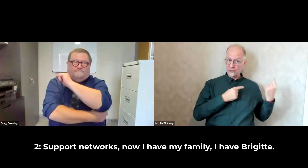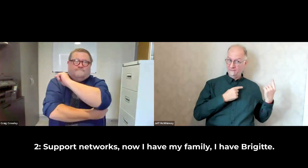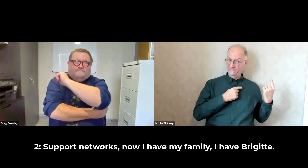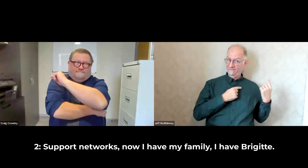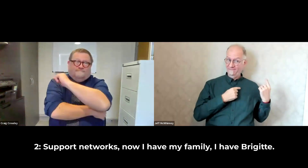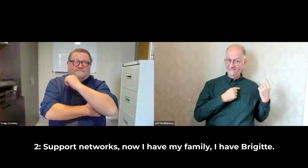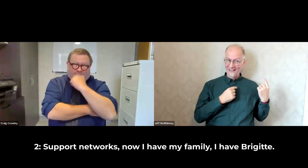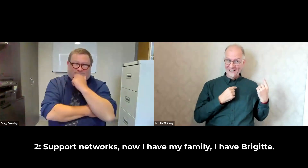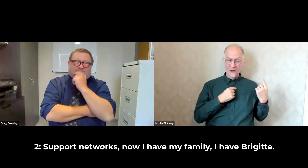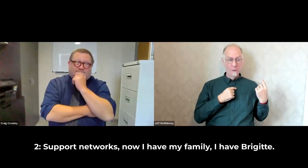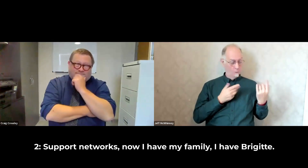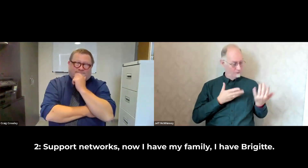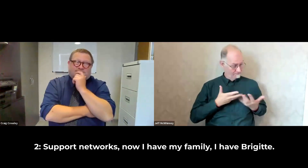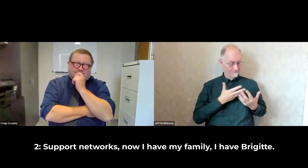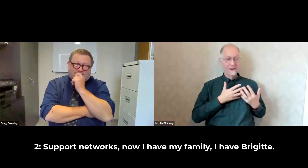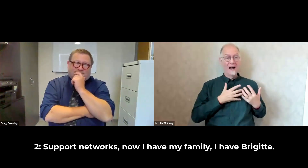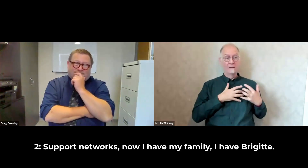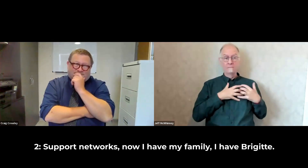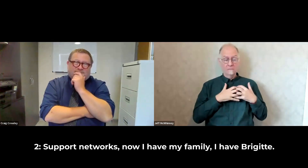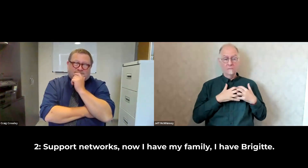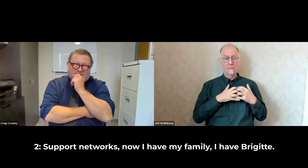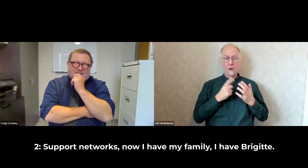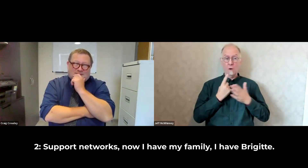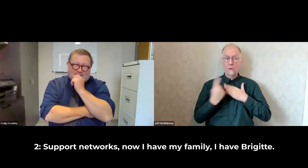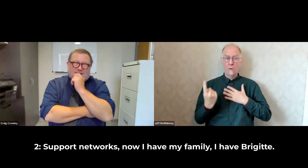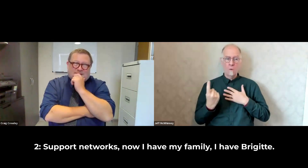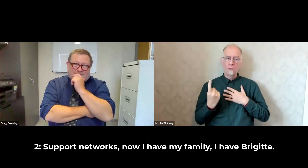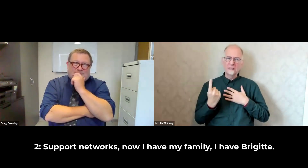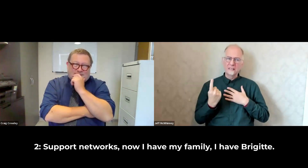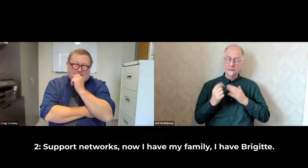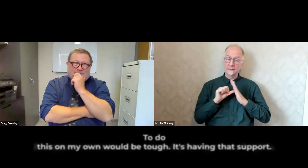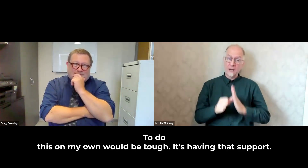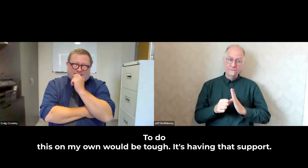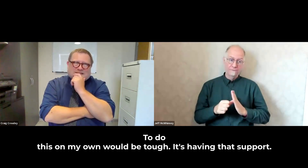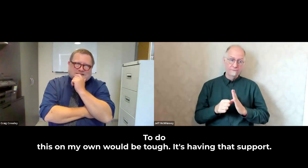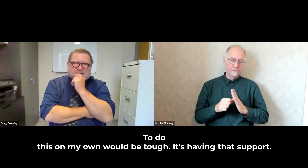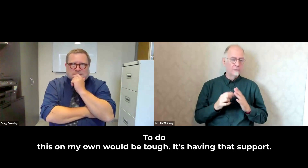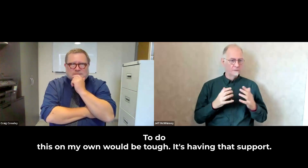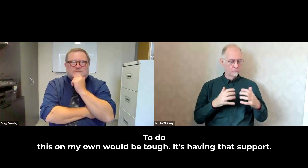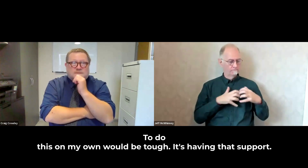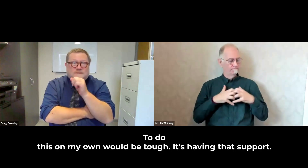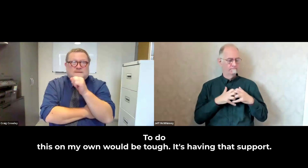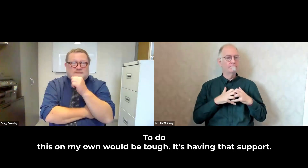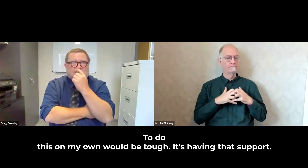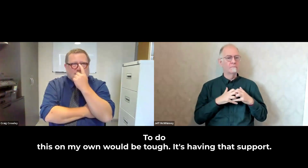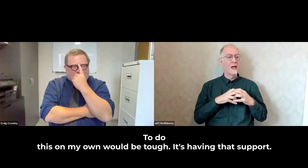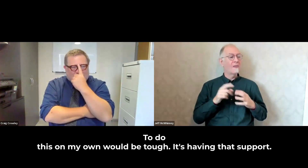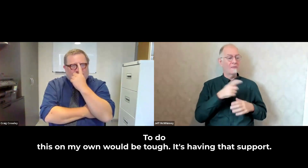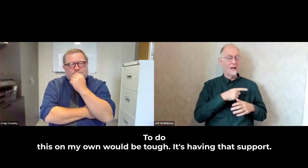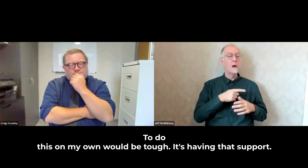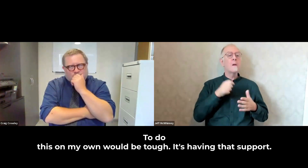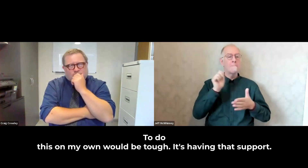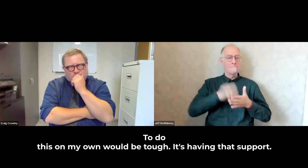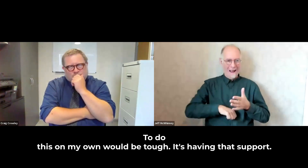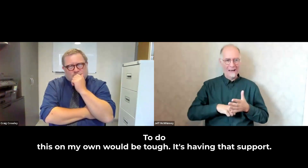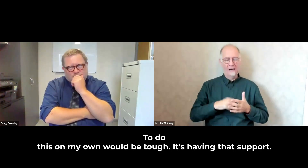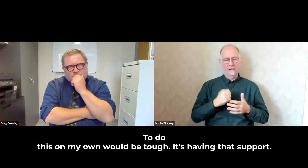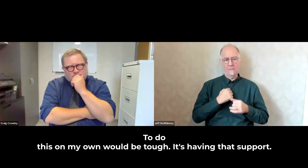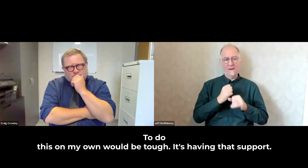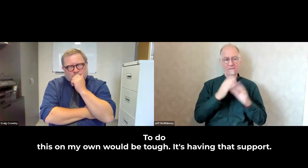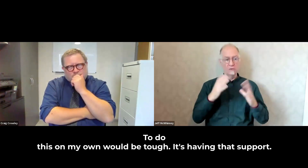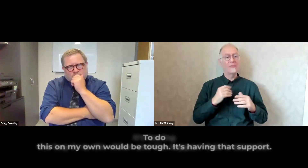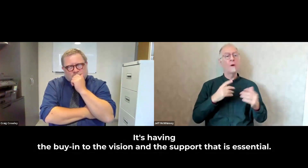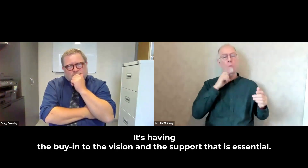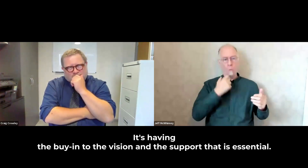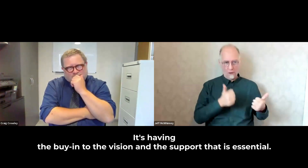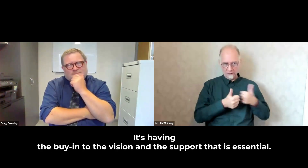Support networks. Now, I have my family, I have Brigitte. To do this on my own would be tough. It's having